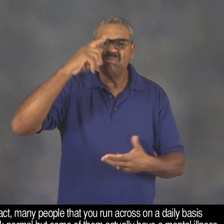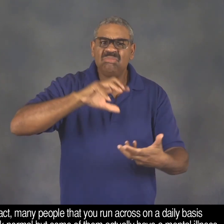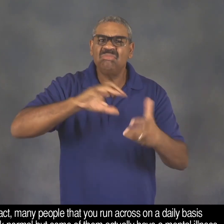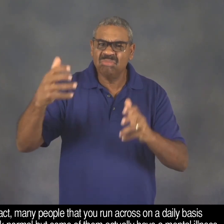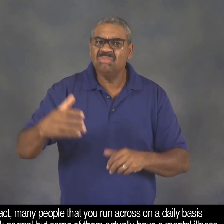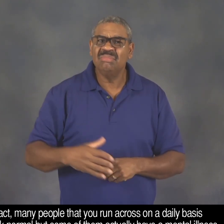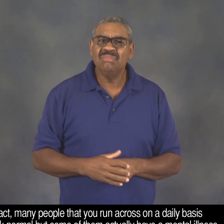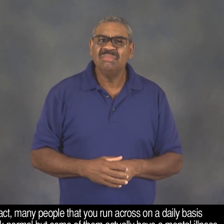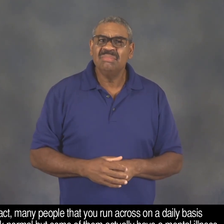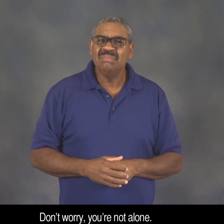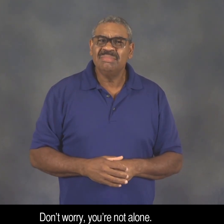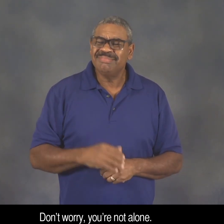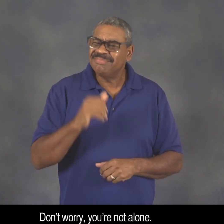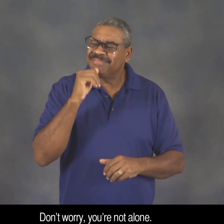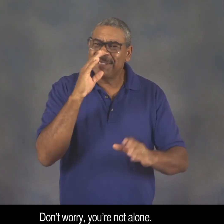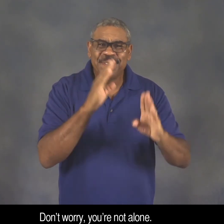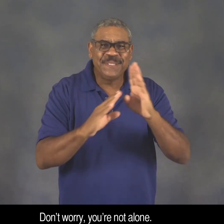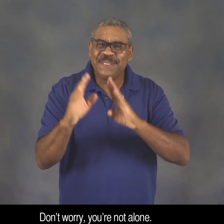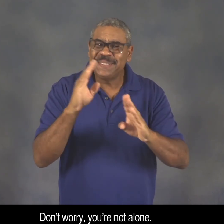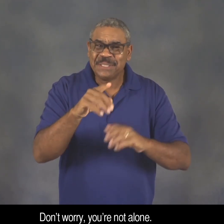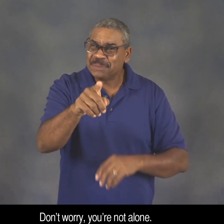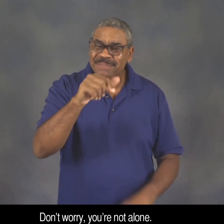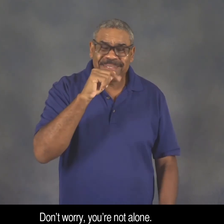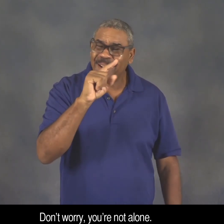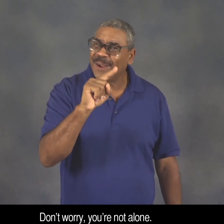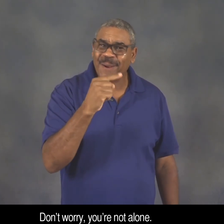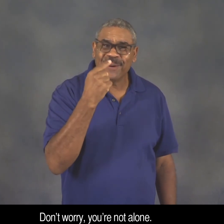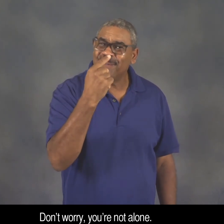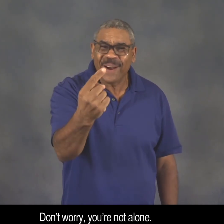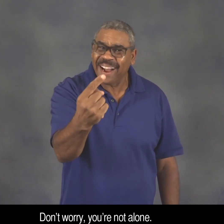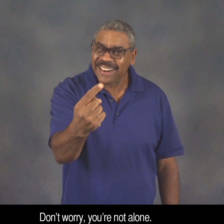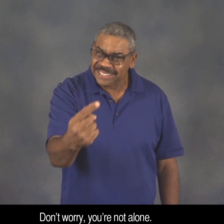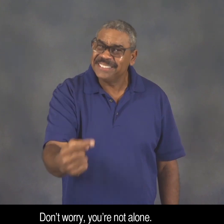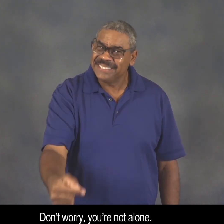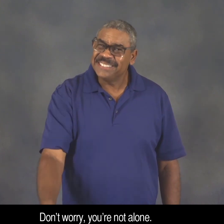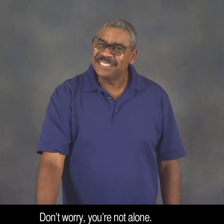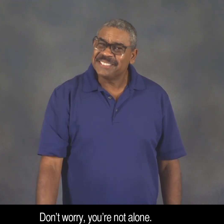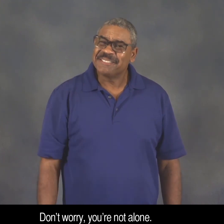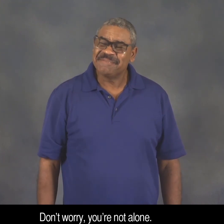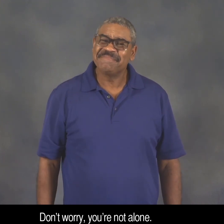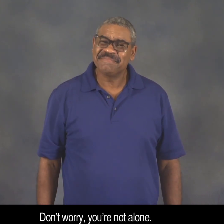them actually have a mental illness. Don't worry, you're not alone.